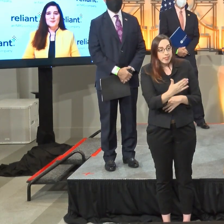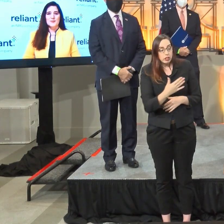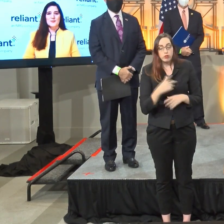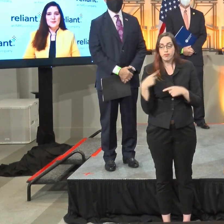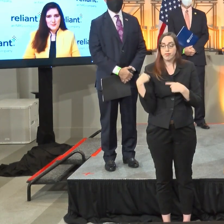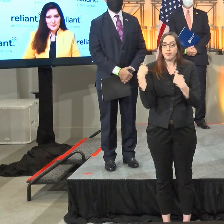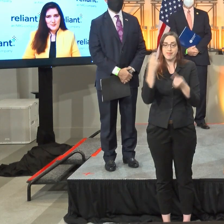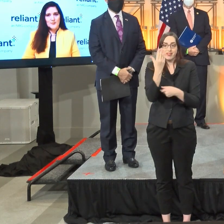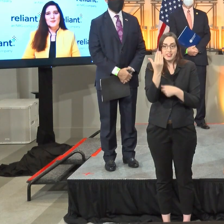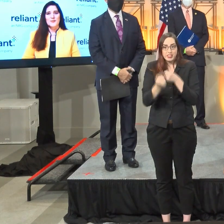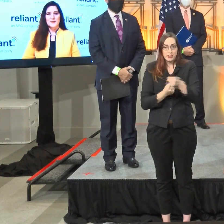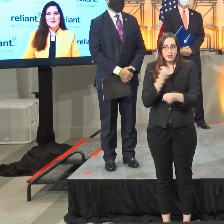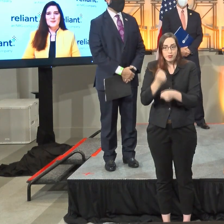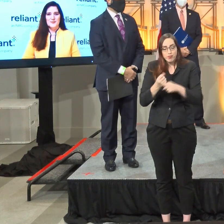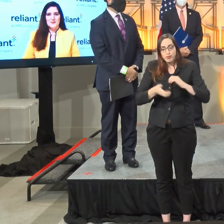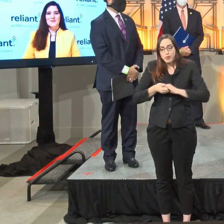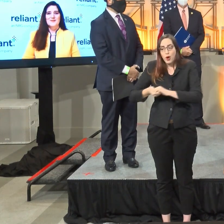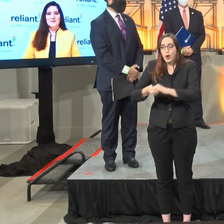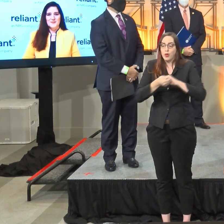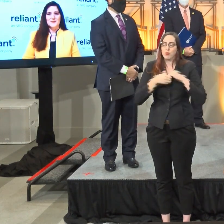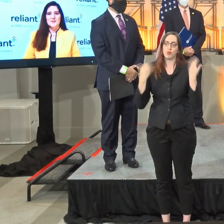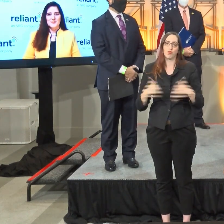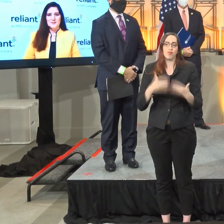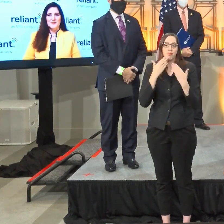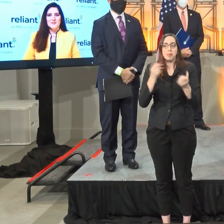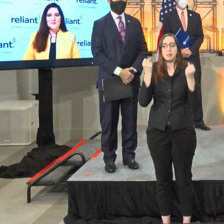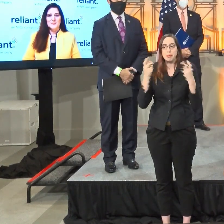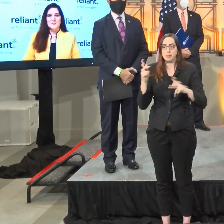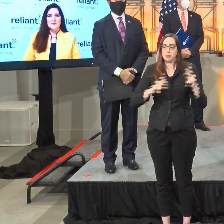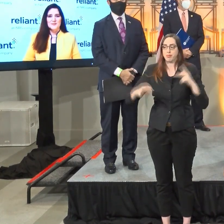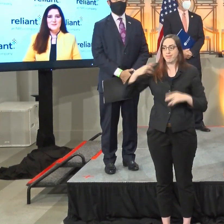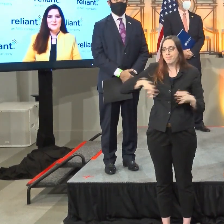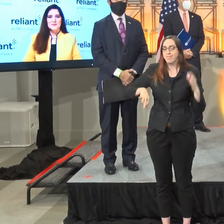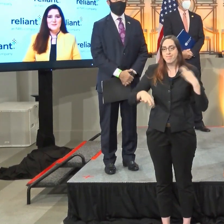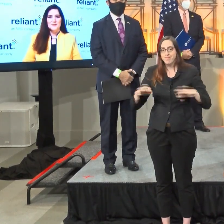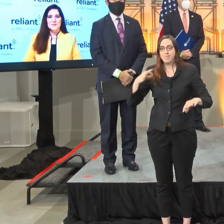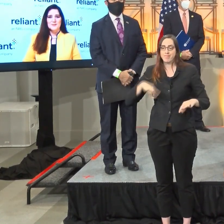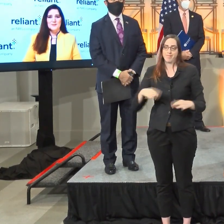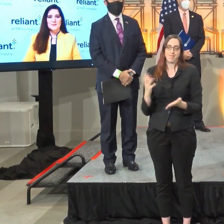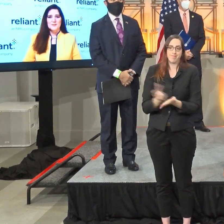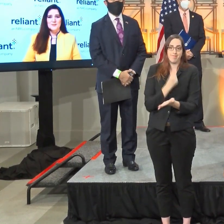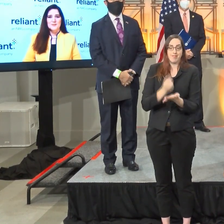over the last 15 years. A lot of people have benefited, and